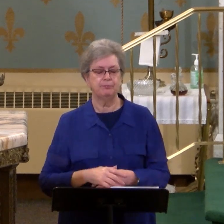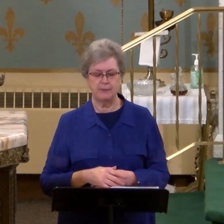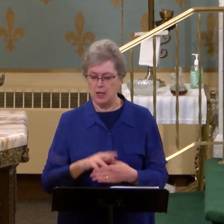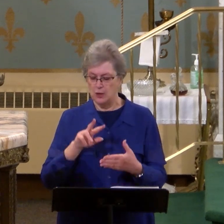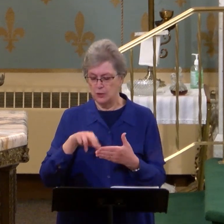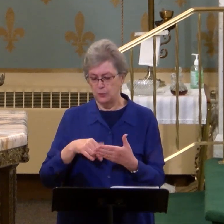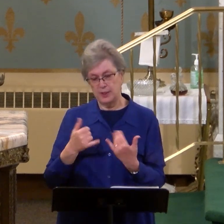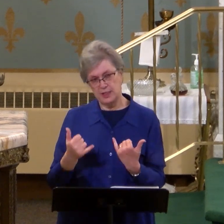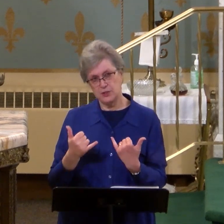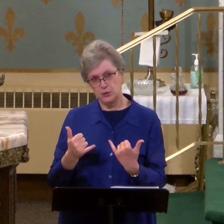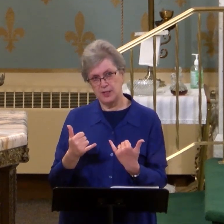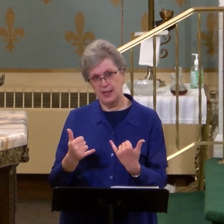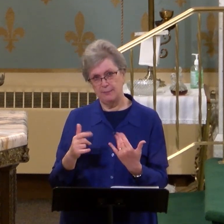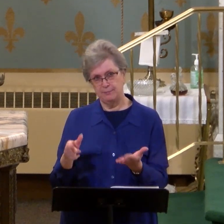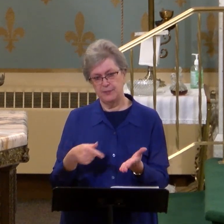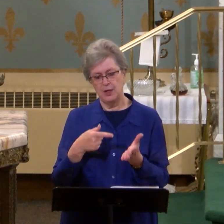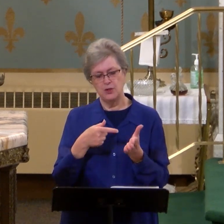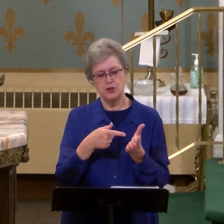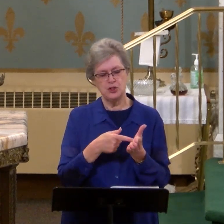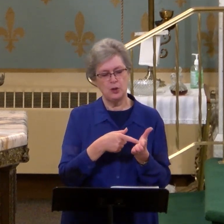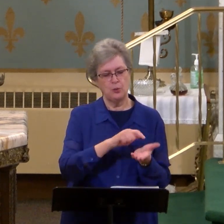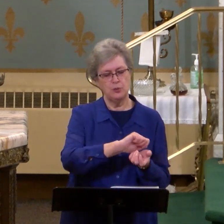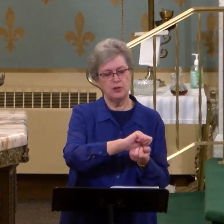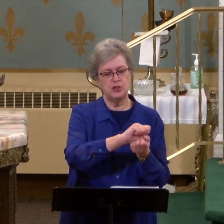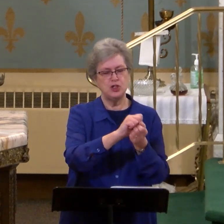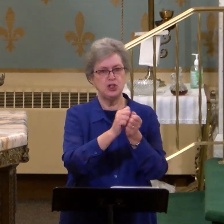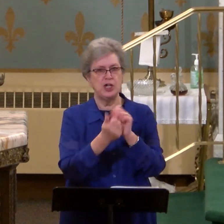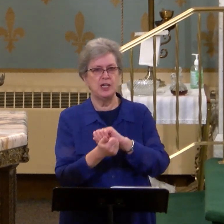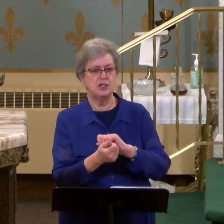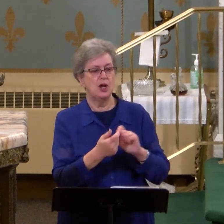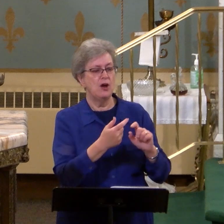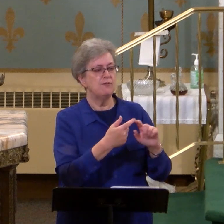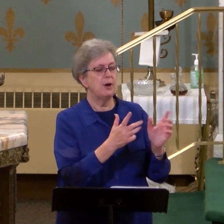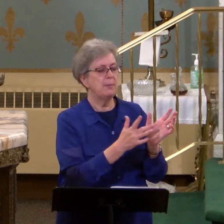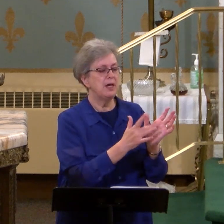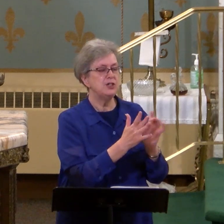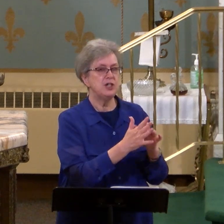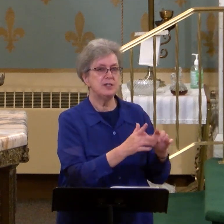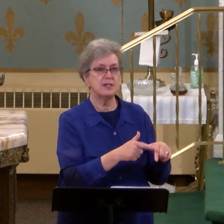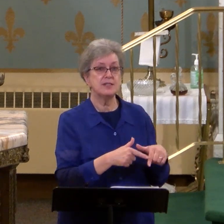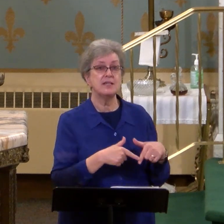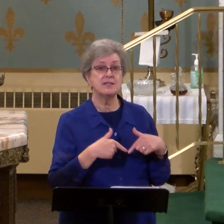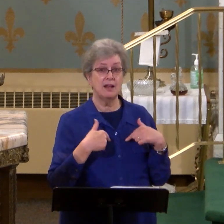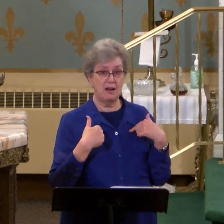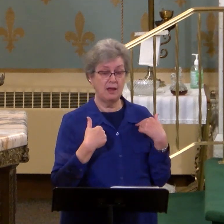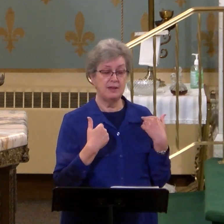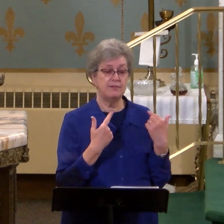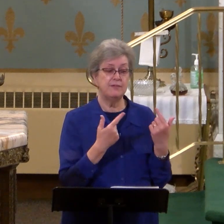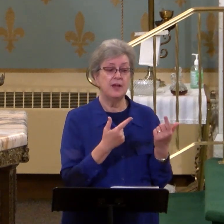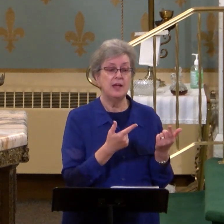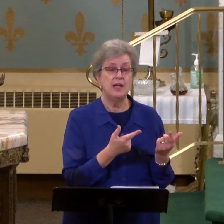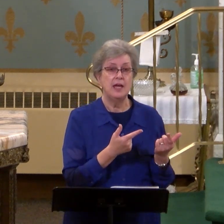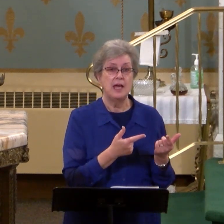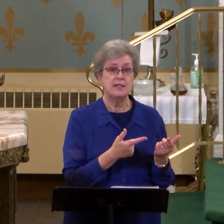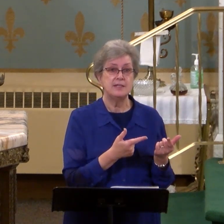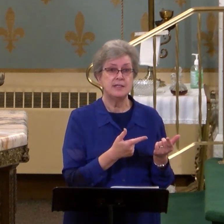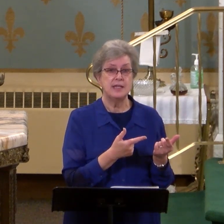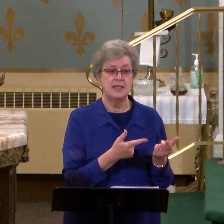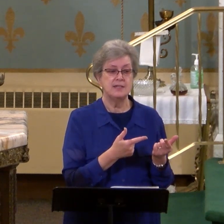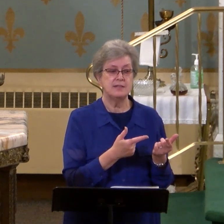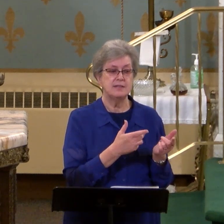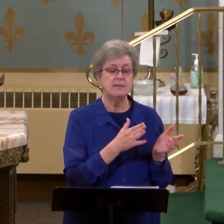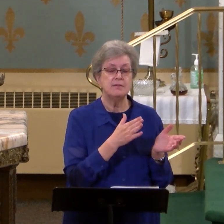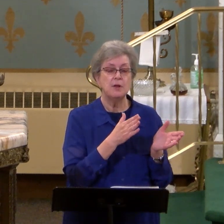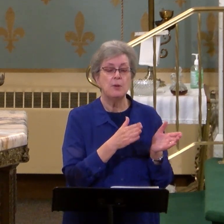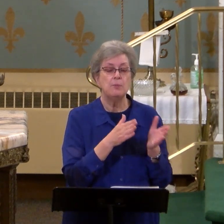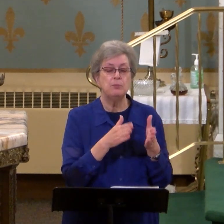today show this transition from the life of Jesus as he's preparing for the life of the